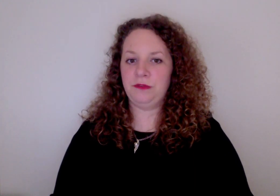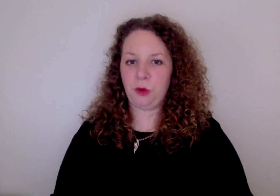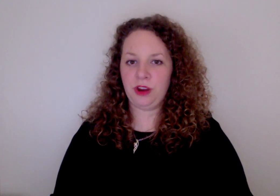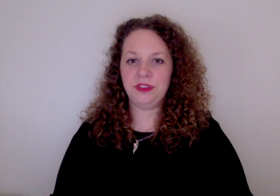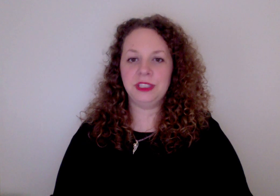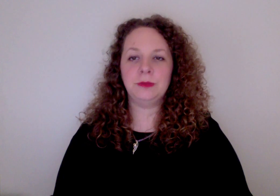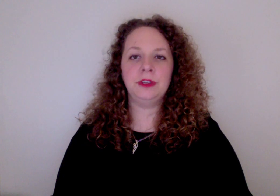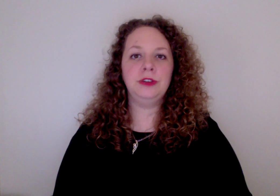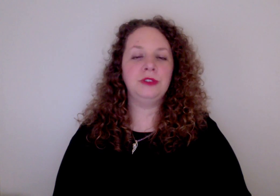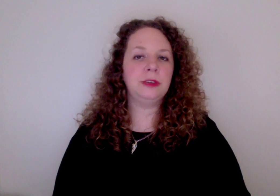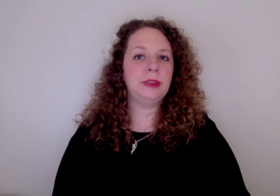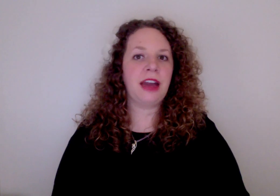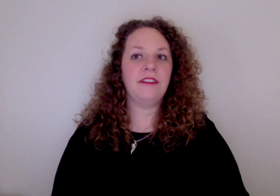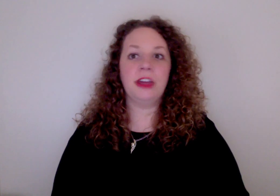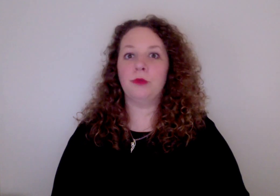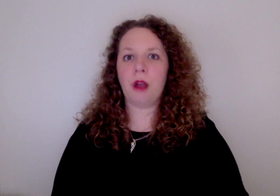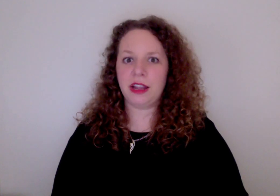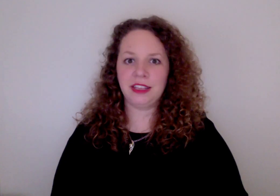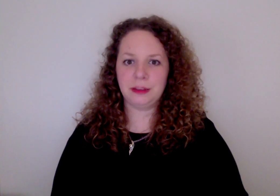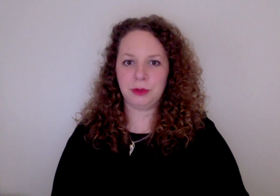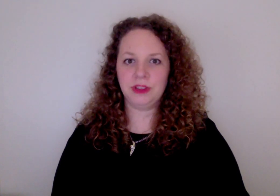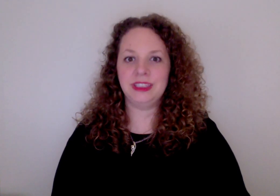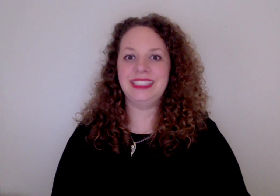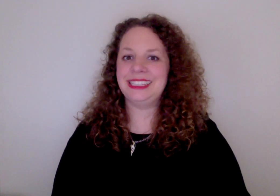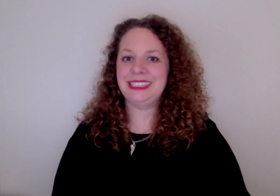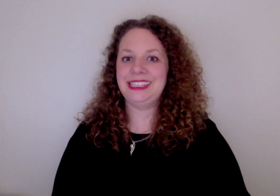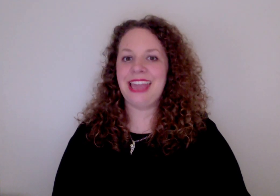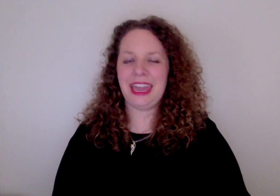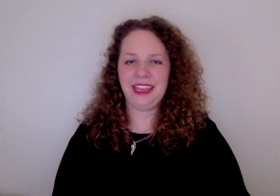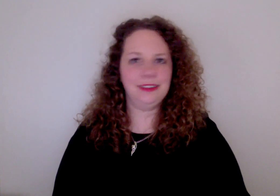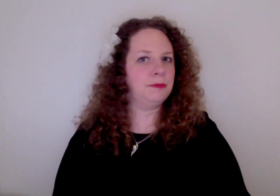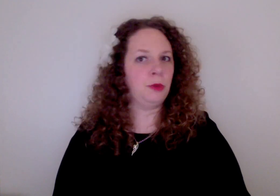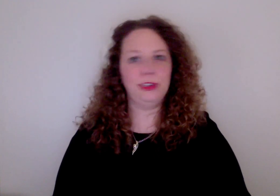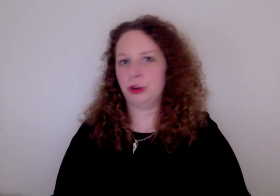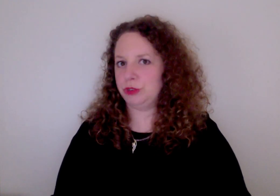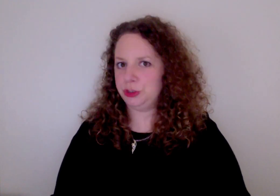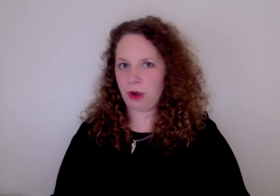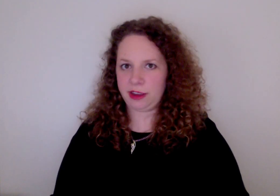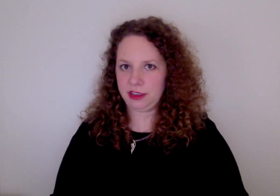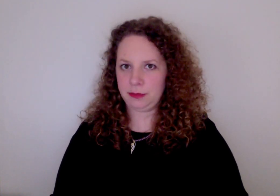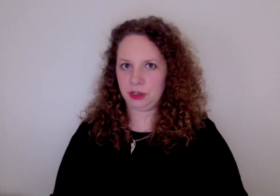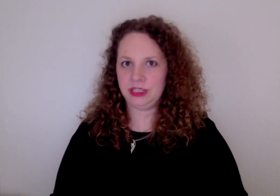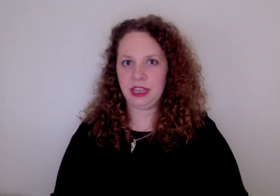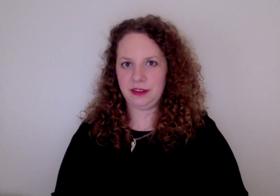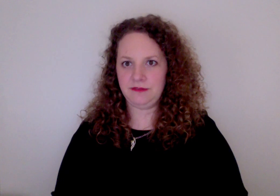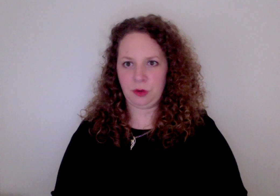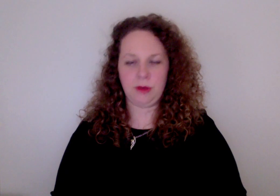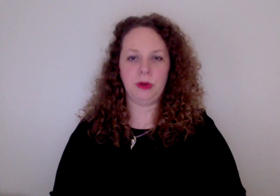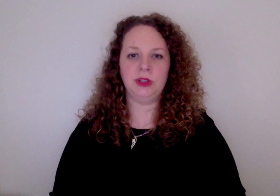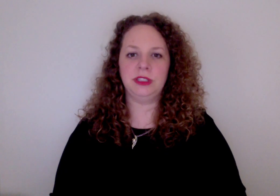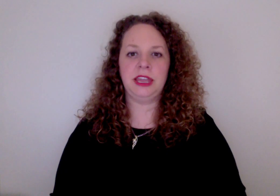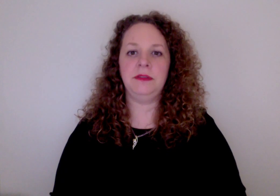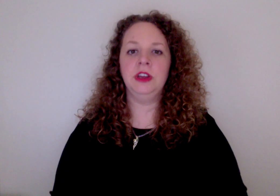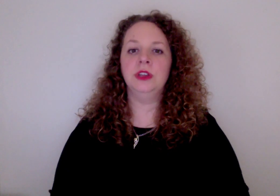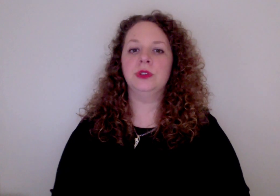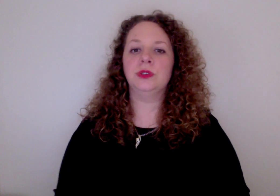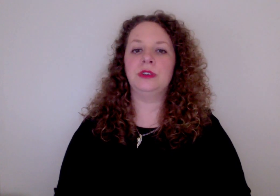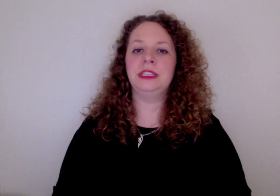6680844, this one usually would have a rocking number, the 68, but we don't do rocking numbers in phone numbers. Okay, so it's going to